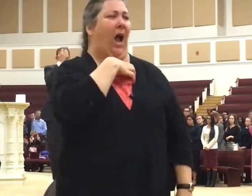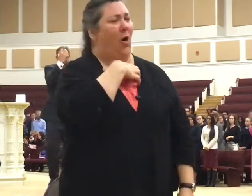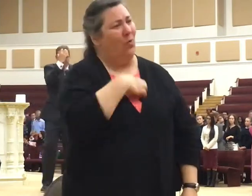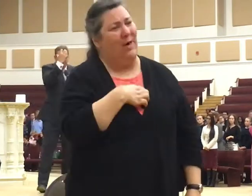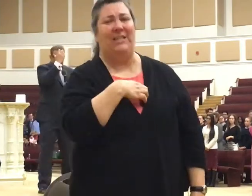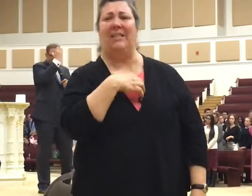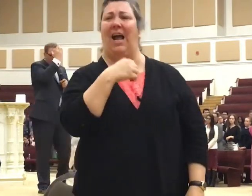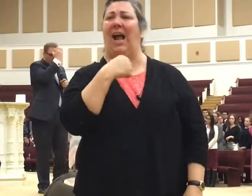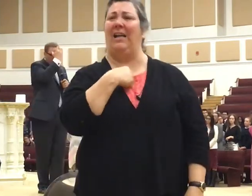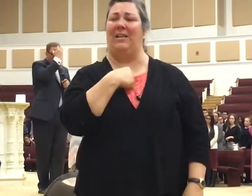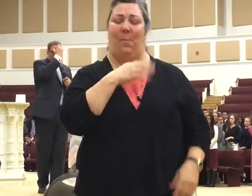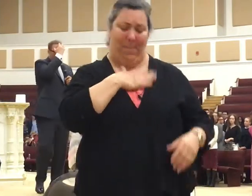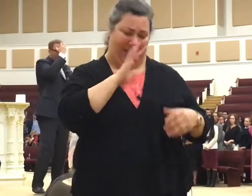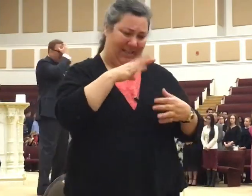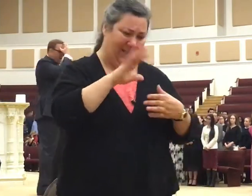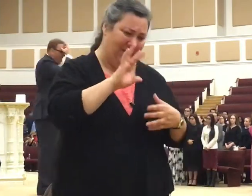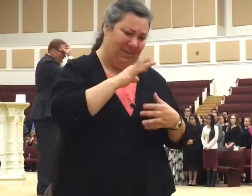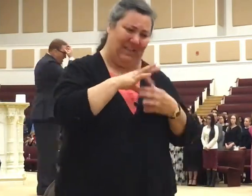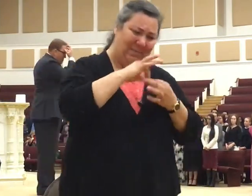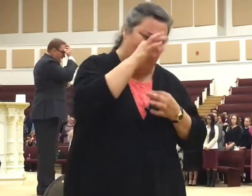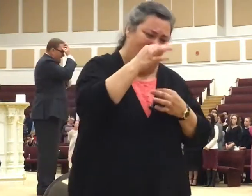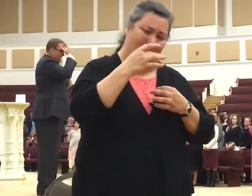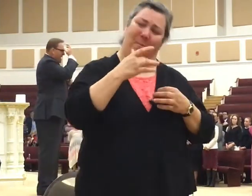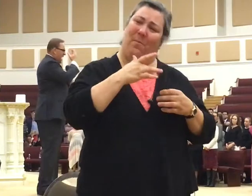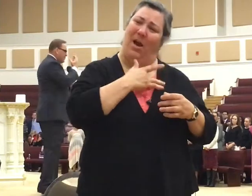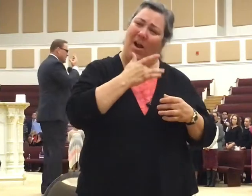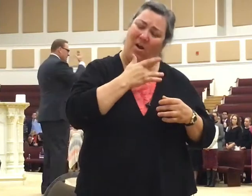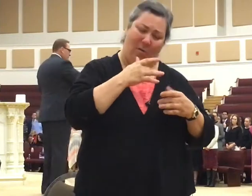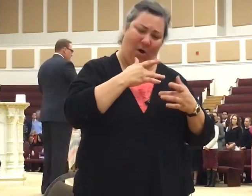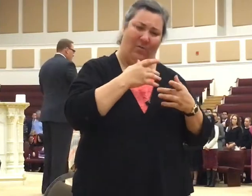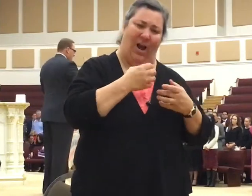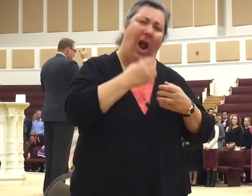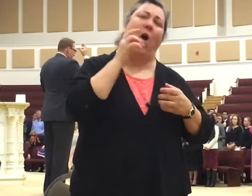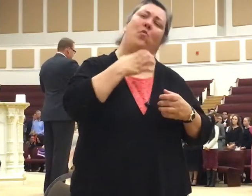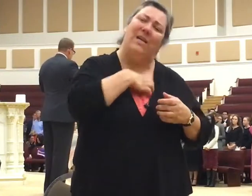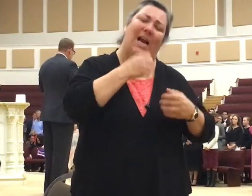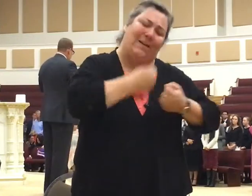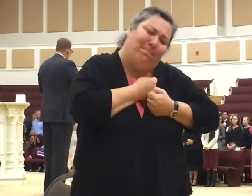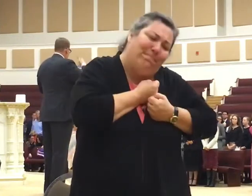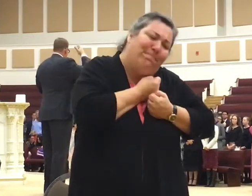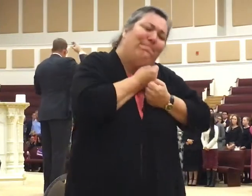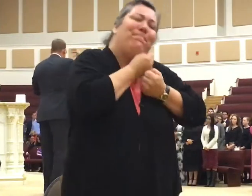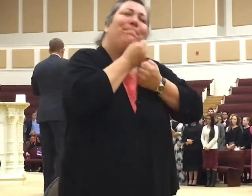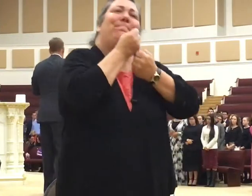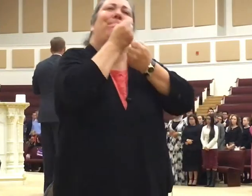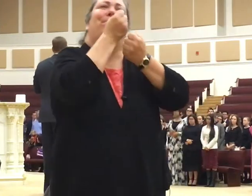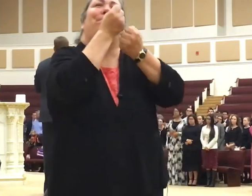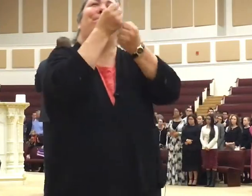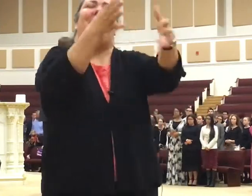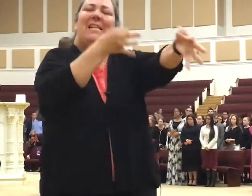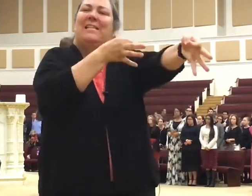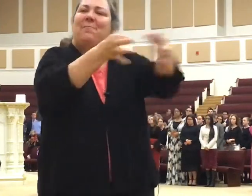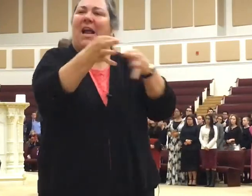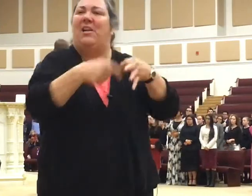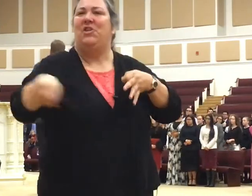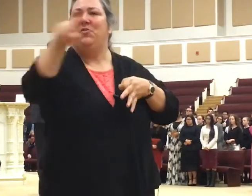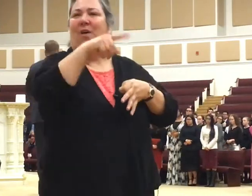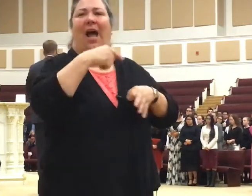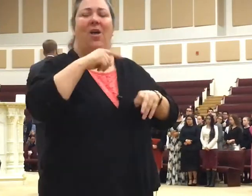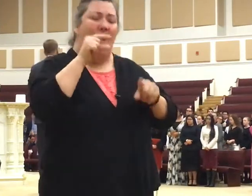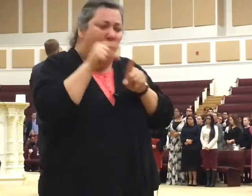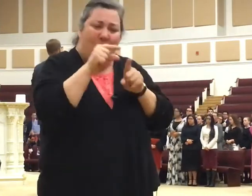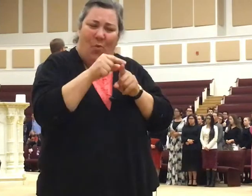I wish I could take out of my spirit, out of my heart and mind. I wish I could verbally tell you. I can't even really